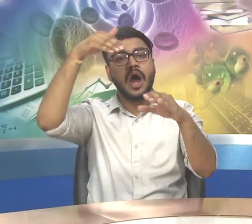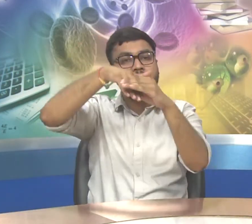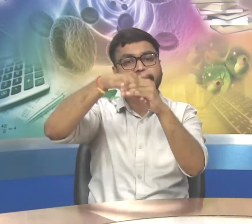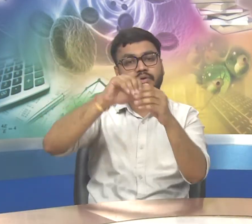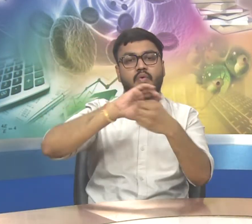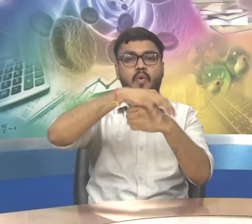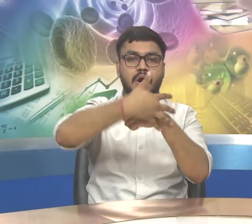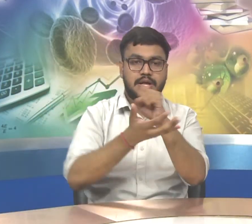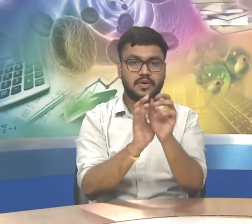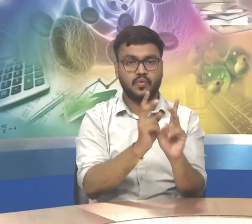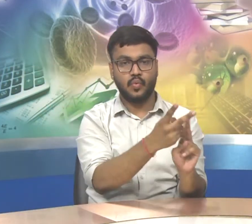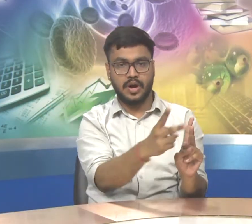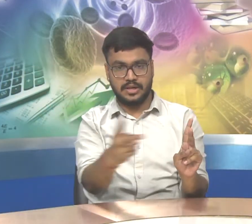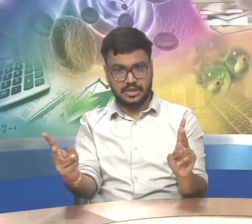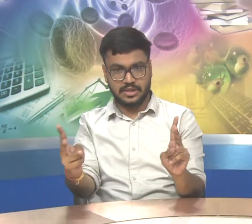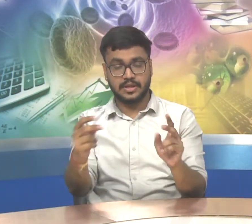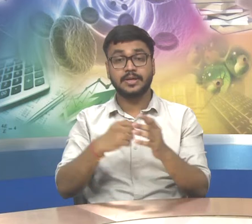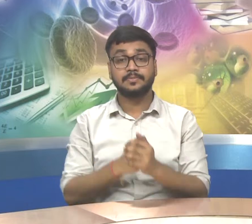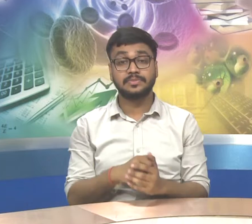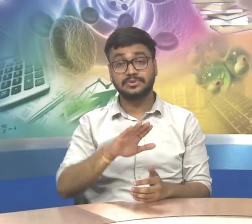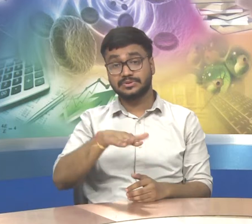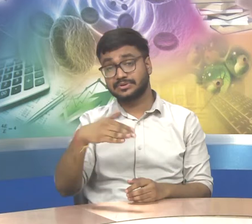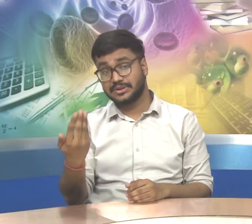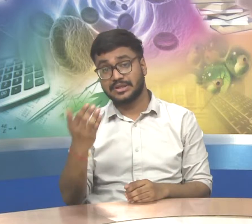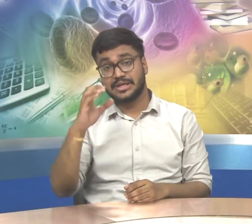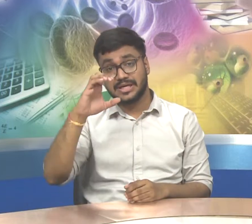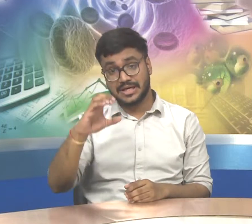and carbon, found in all living things.